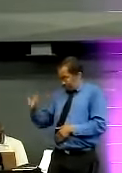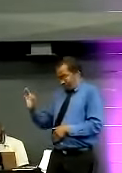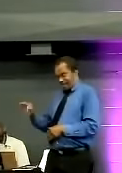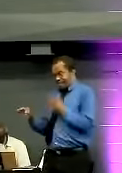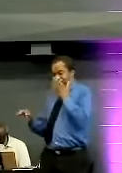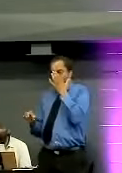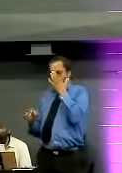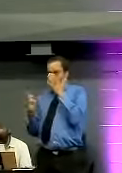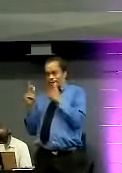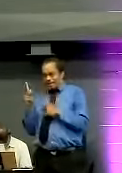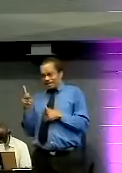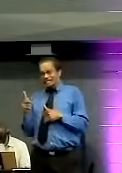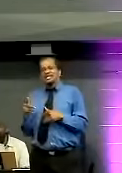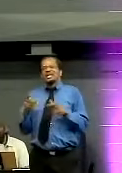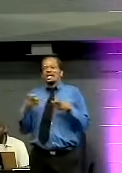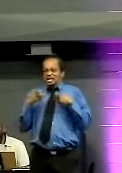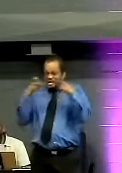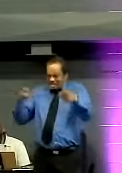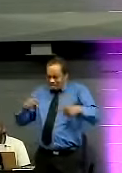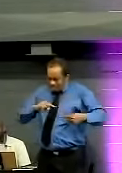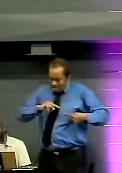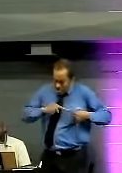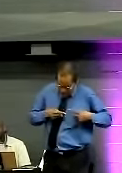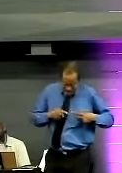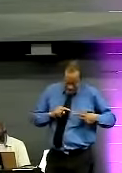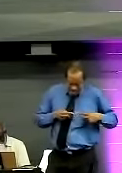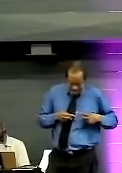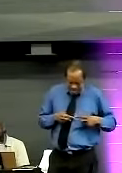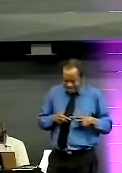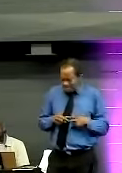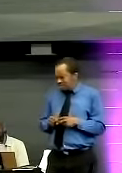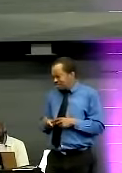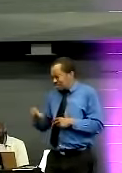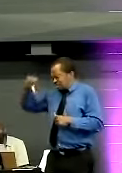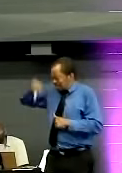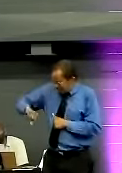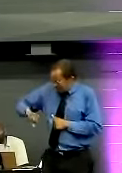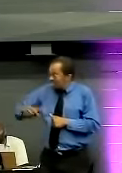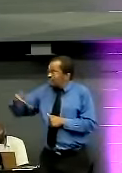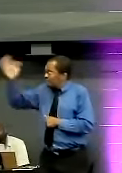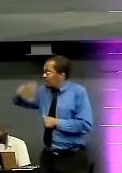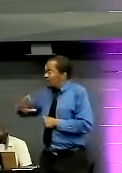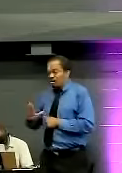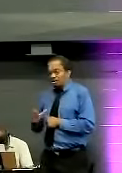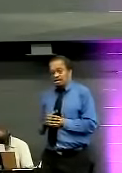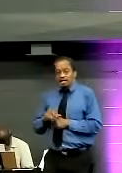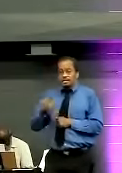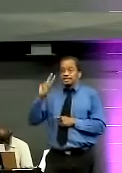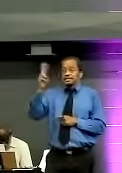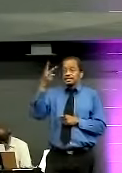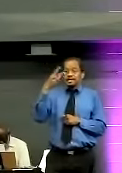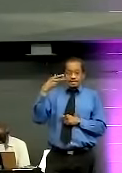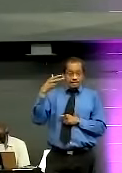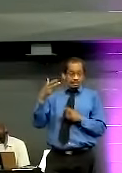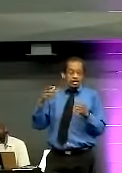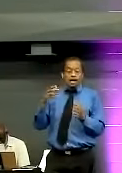else. So give that hurt, that pain, that rejection to God. Just throw it away. All right. Here's the second